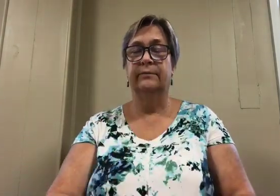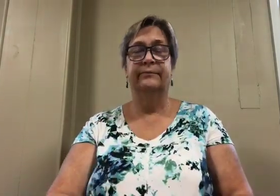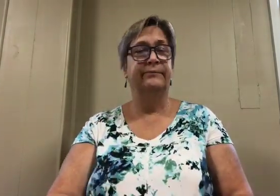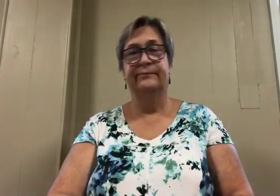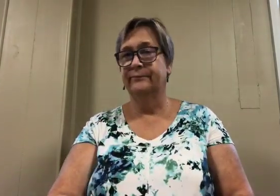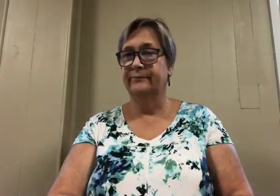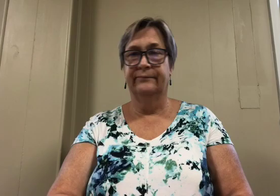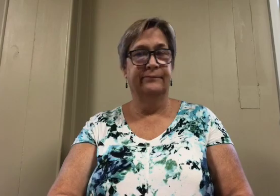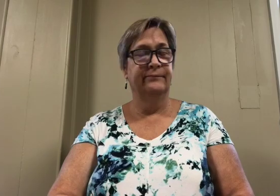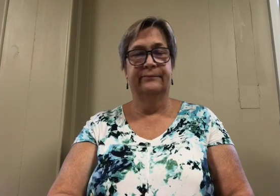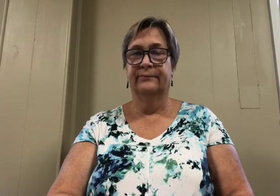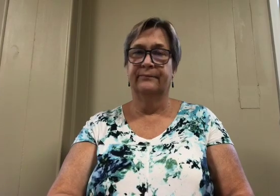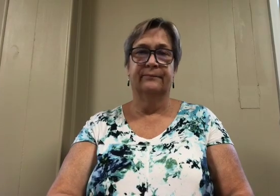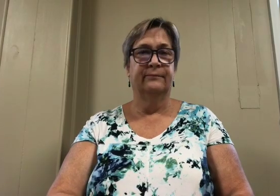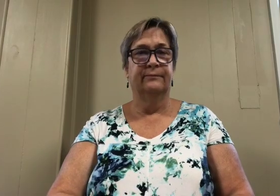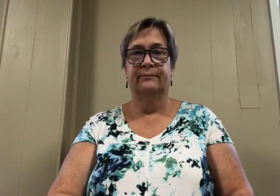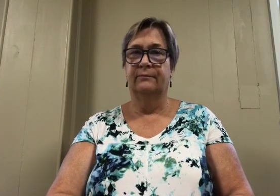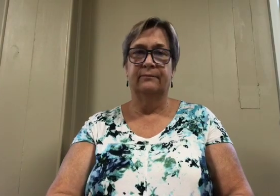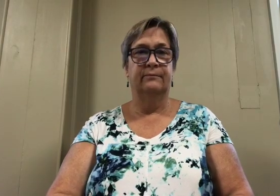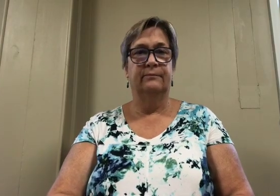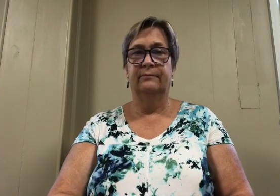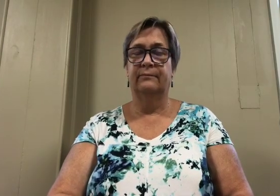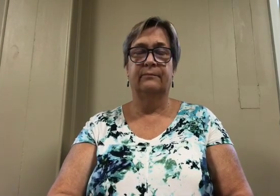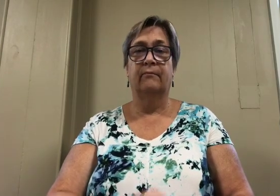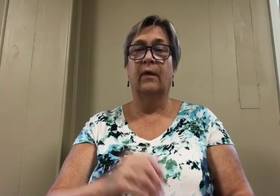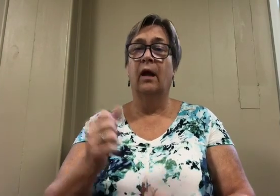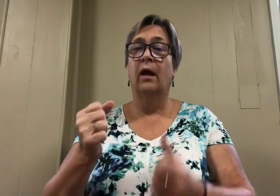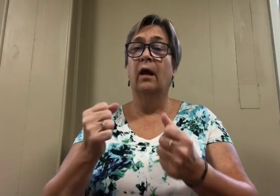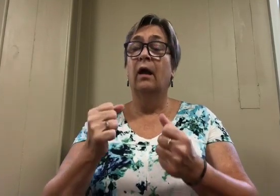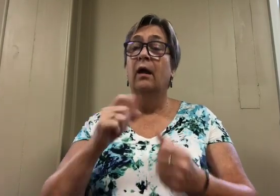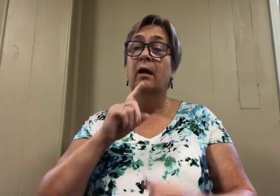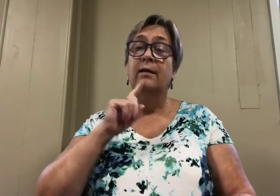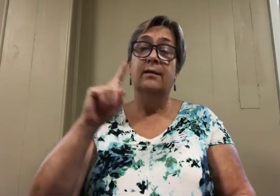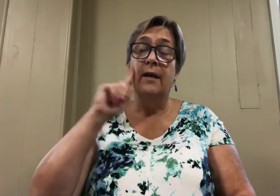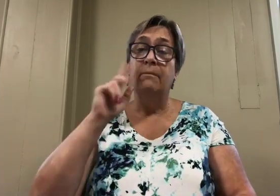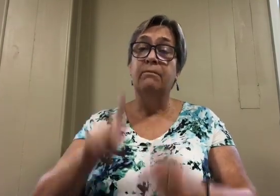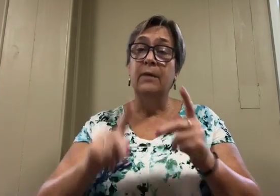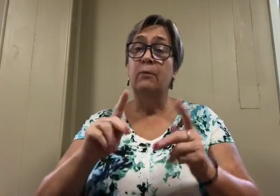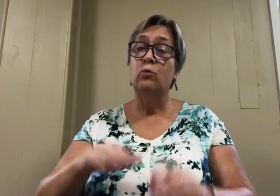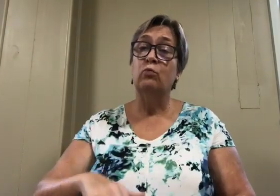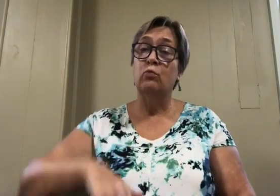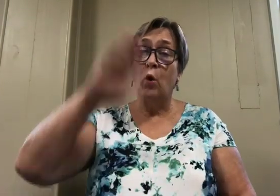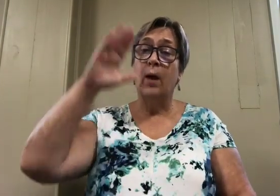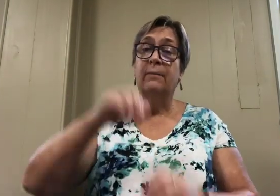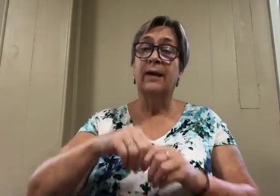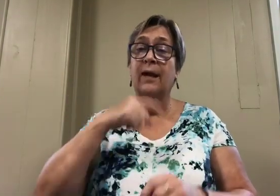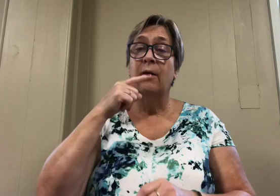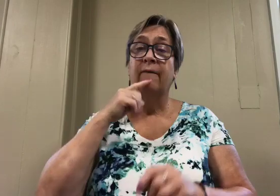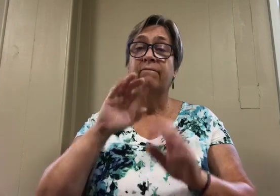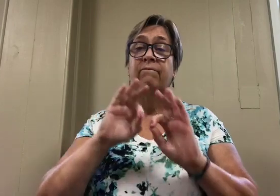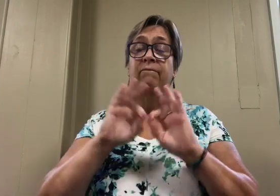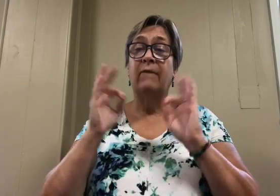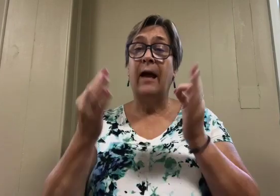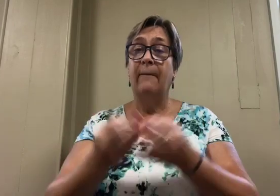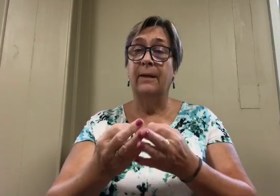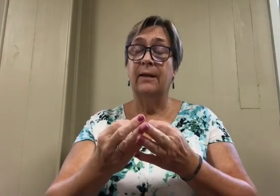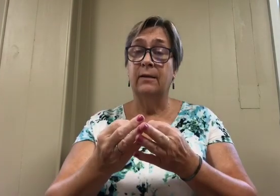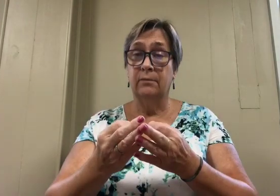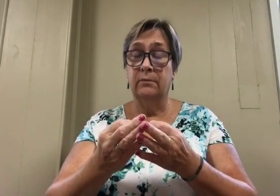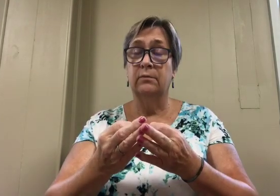be able to be fixed. However, deaf people who grow up in a